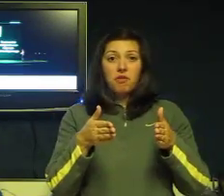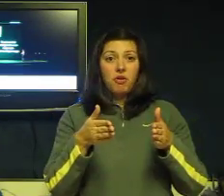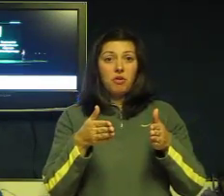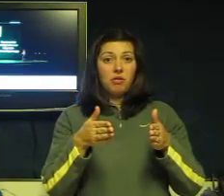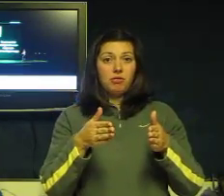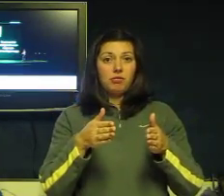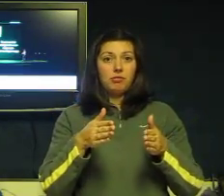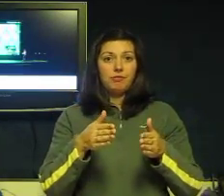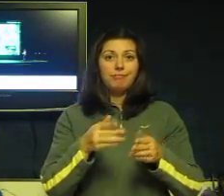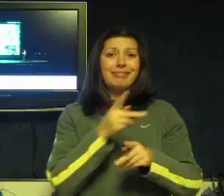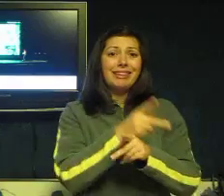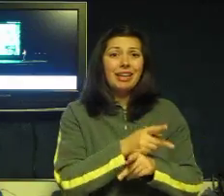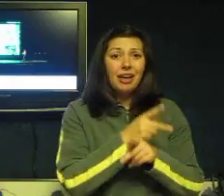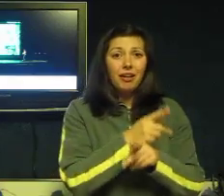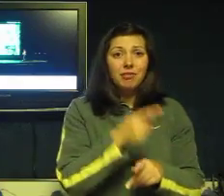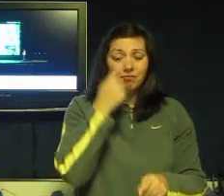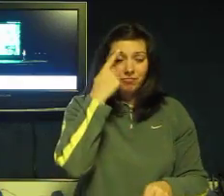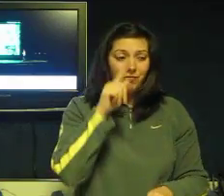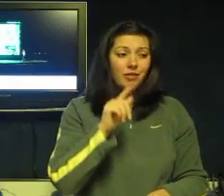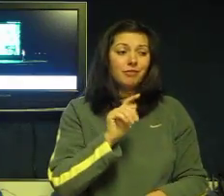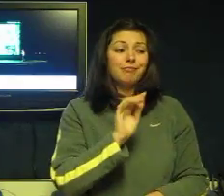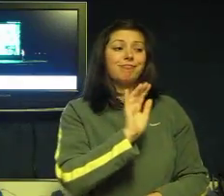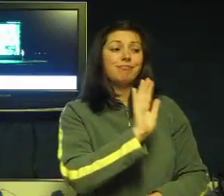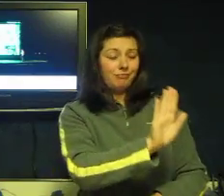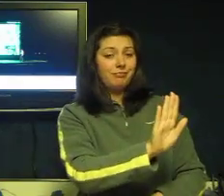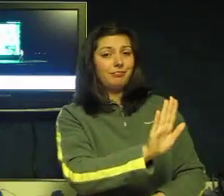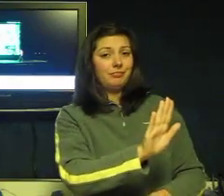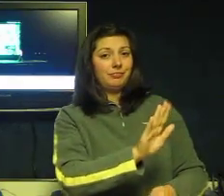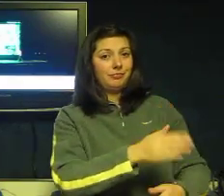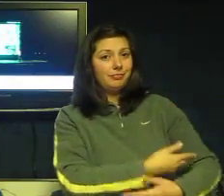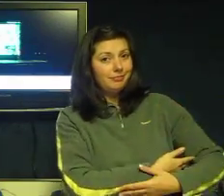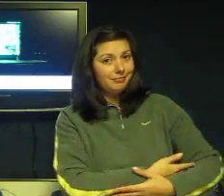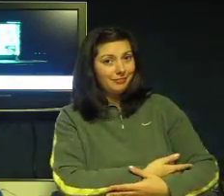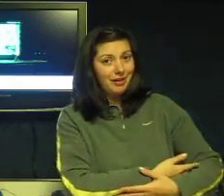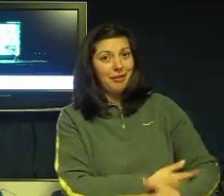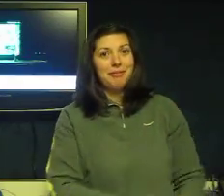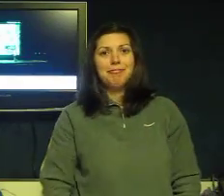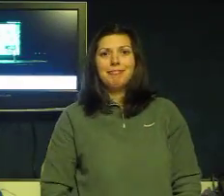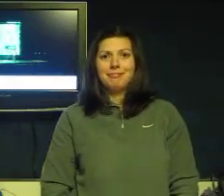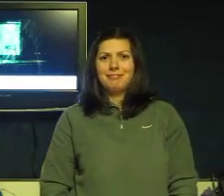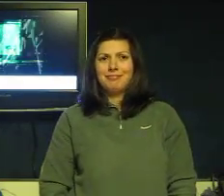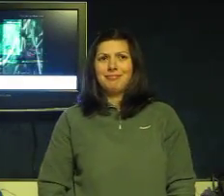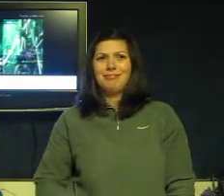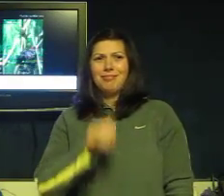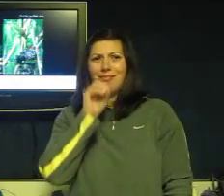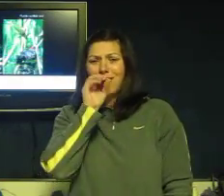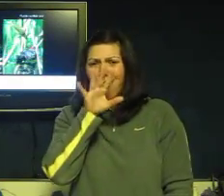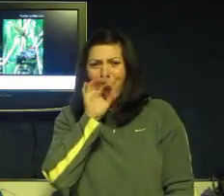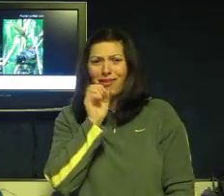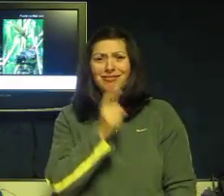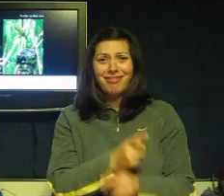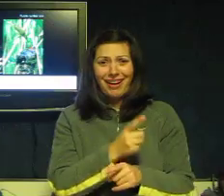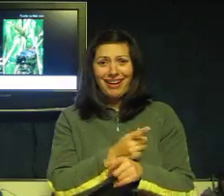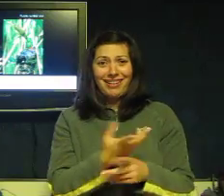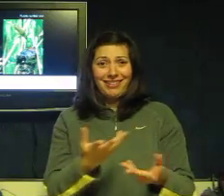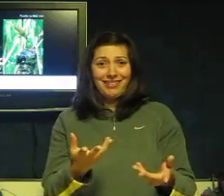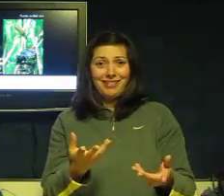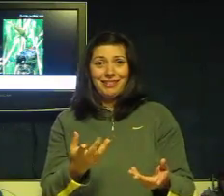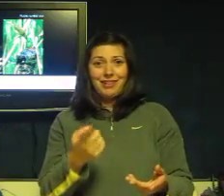children. Now, that's quite impressive. The reed warbler seems to be a clever bird. But now look at this